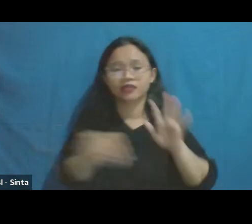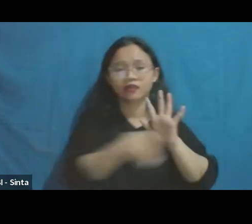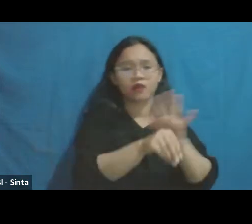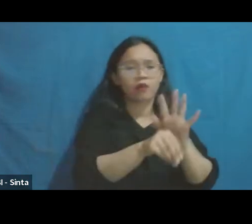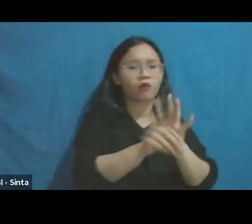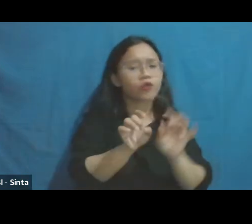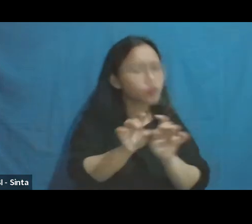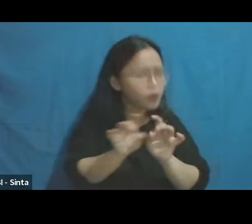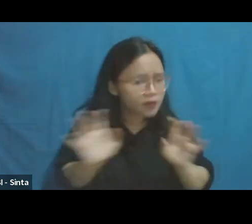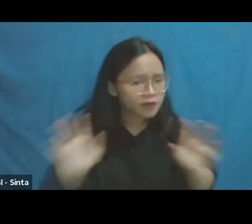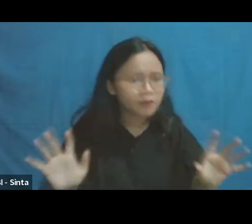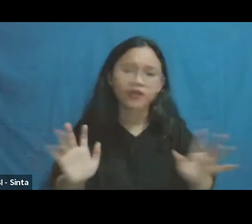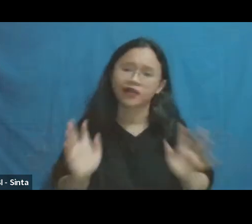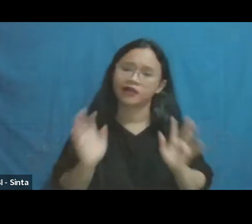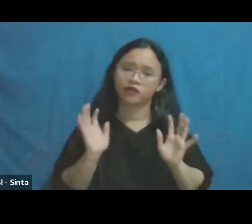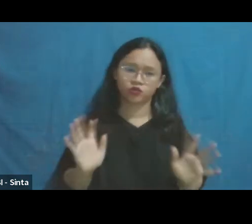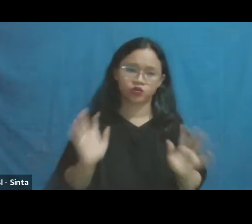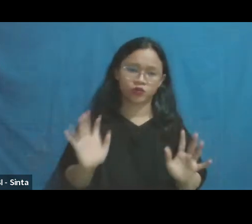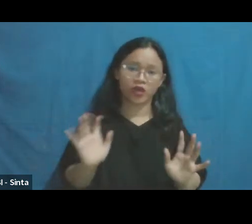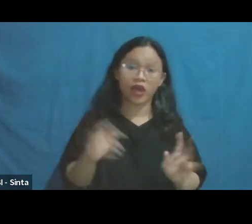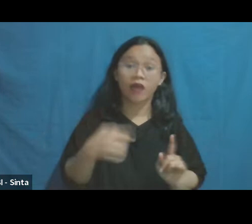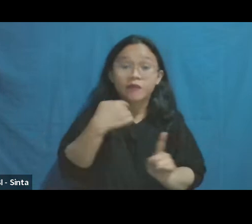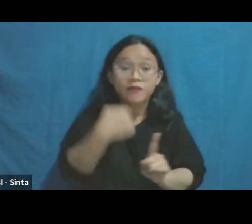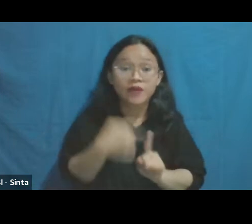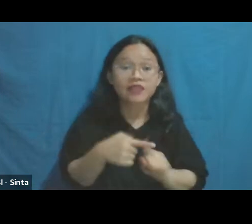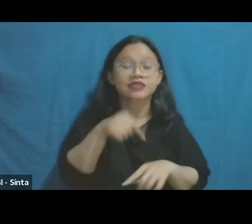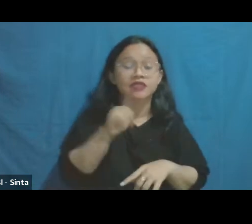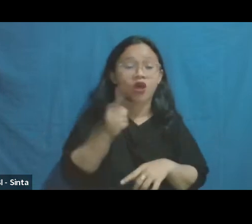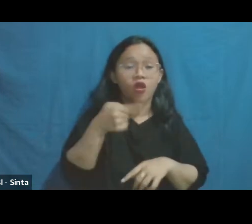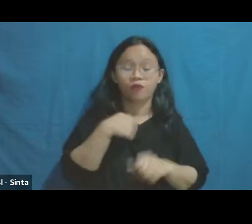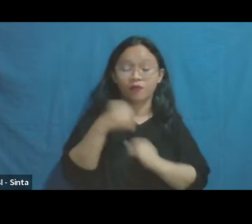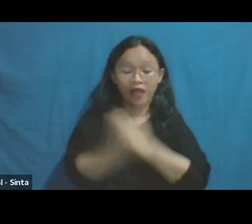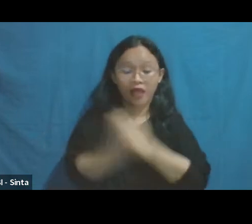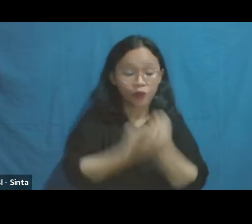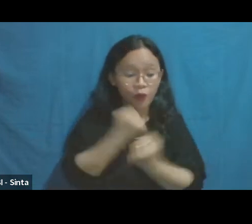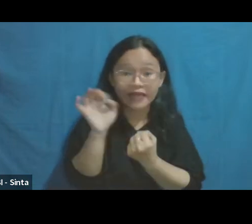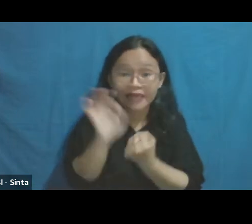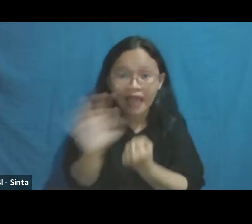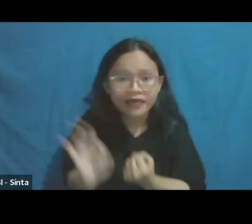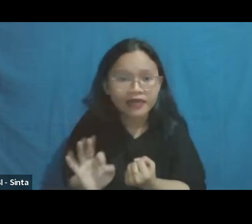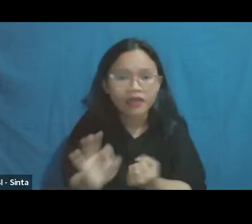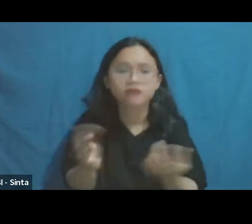don't do something, that we will perish.